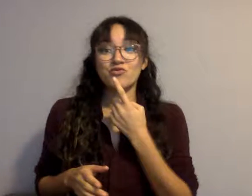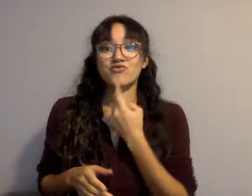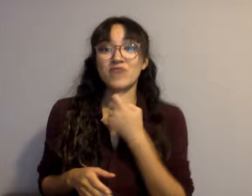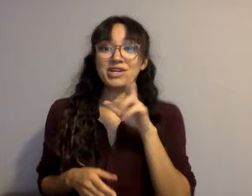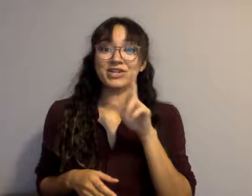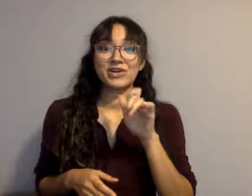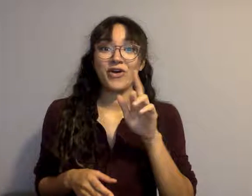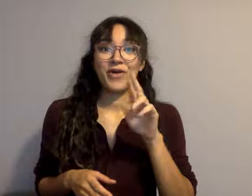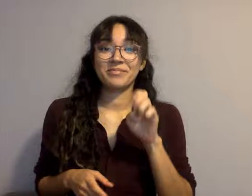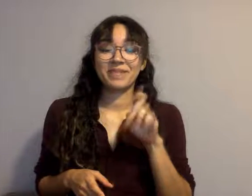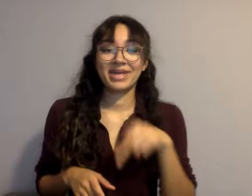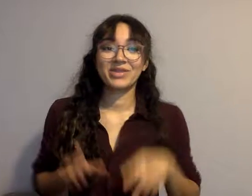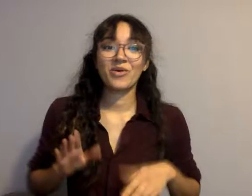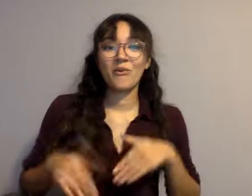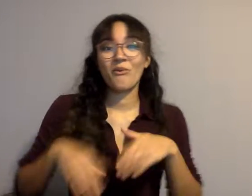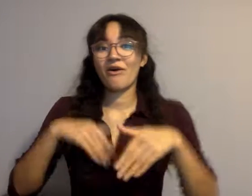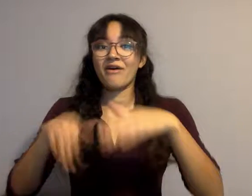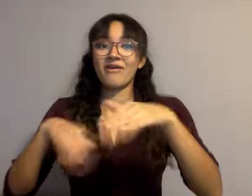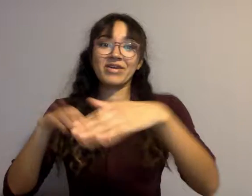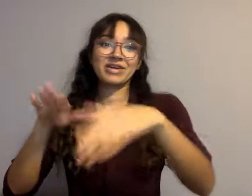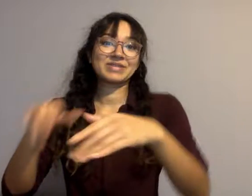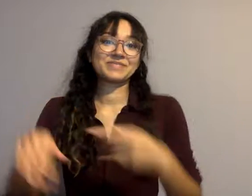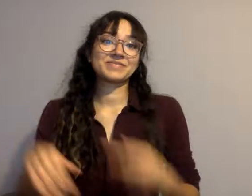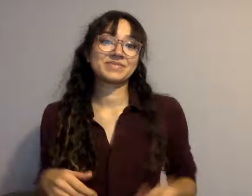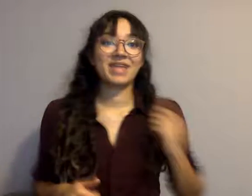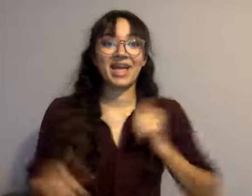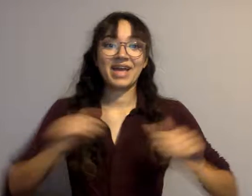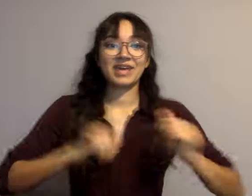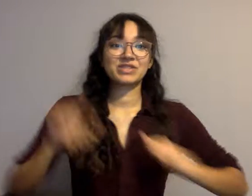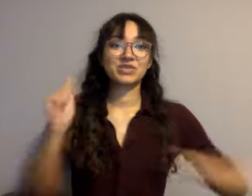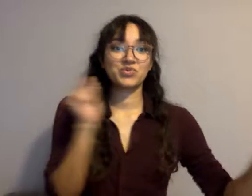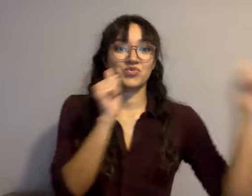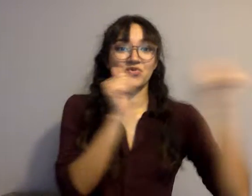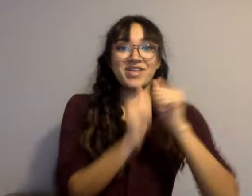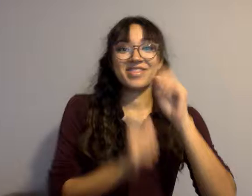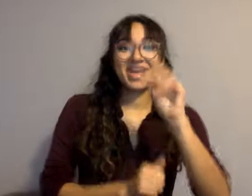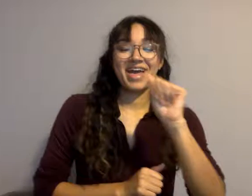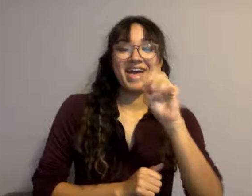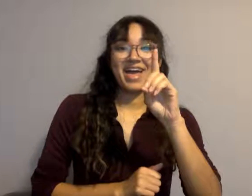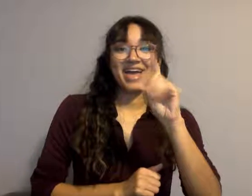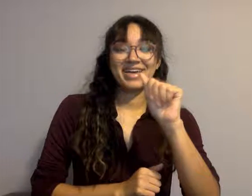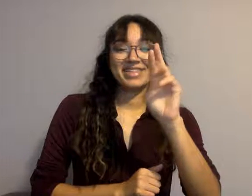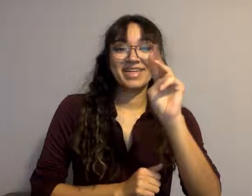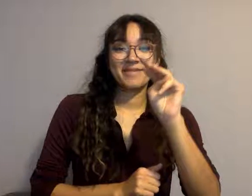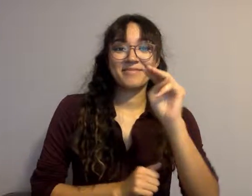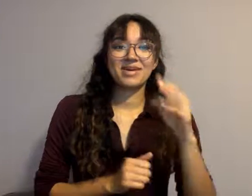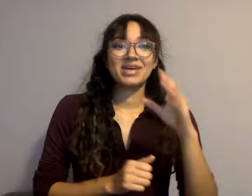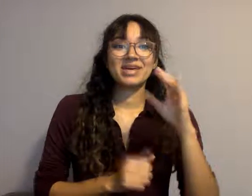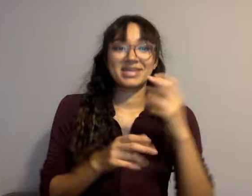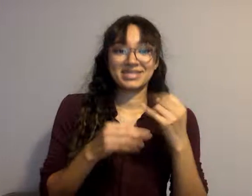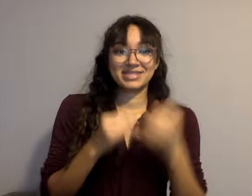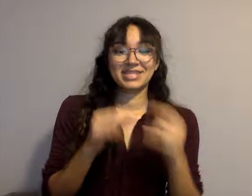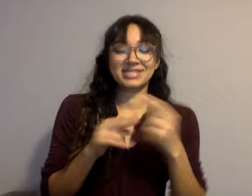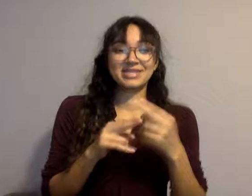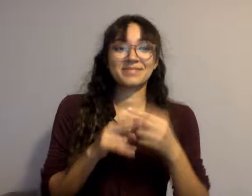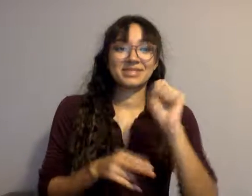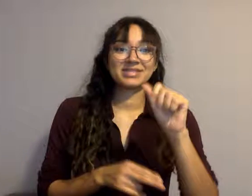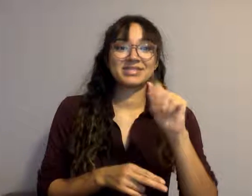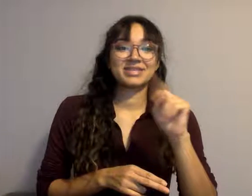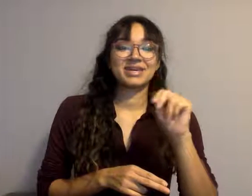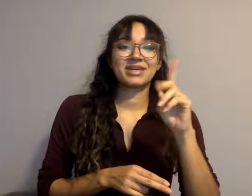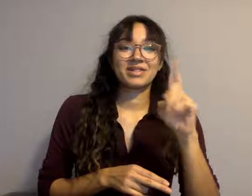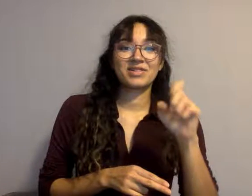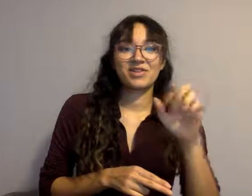the iconic Lorraine Arbus. I got to act in a movie with Adam Sandler and work with my idol, the amazing